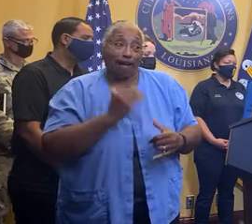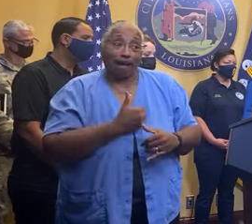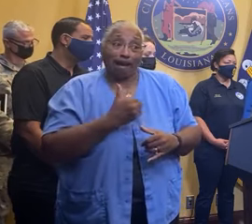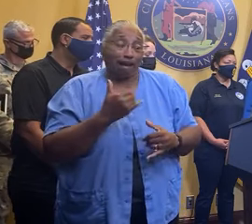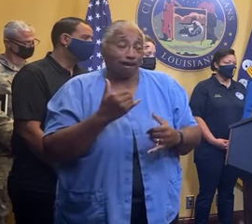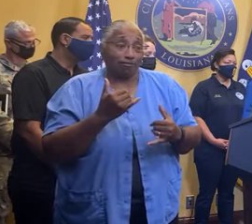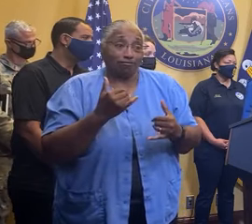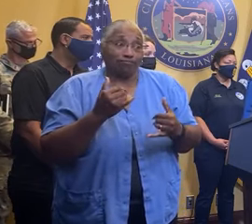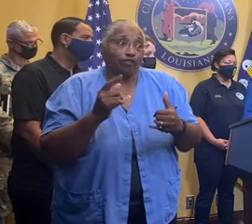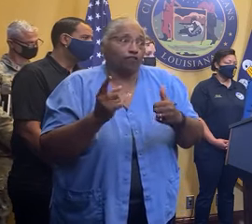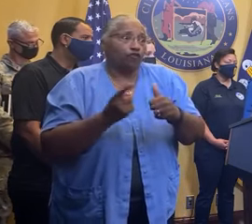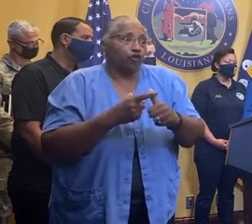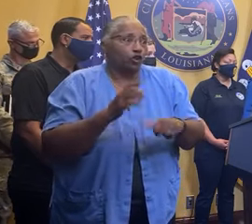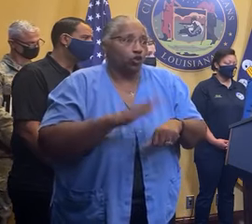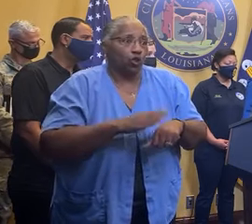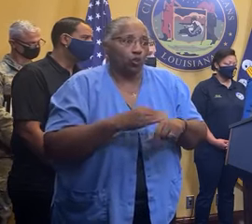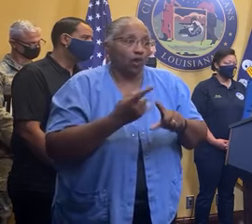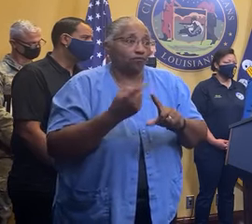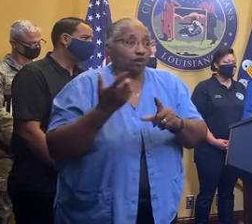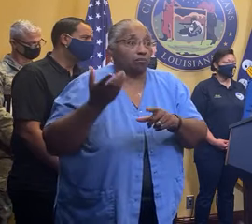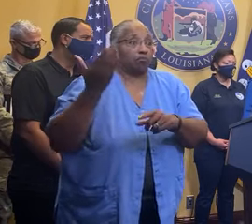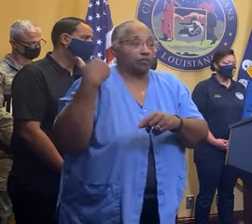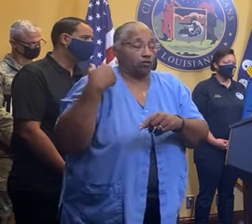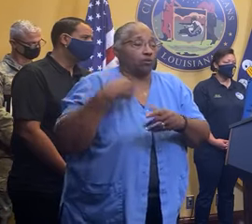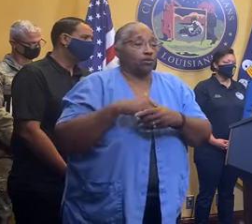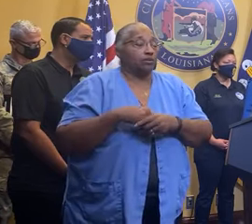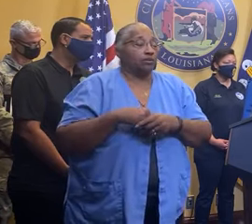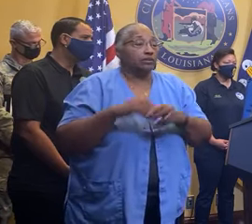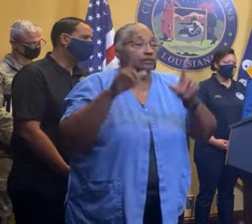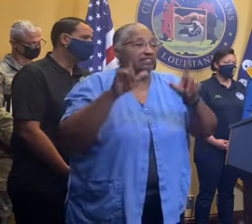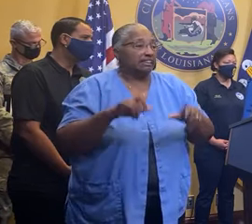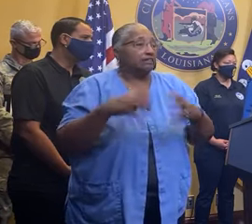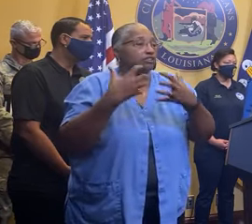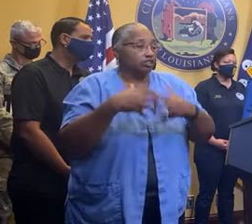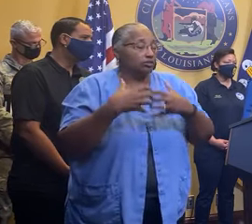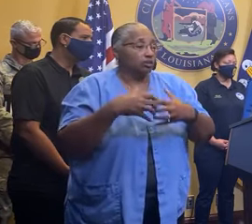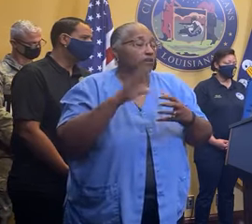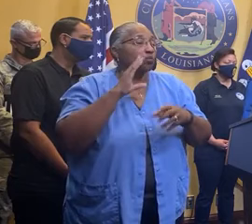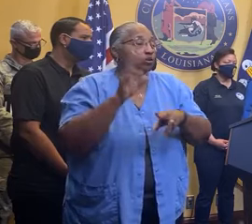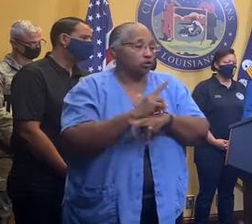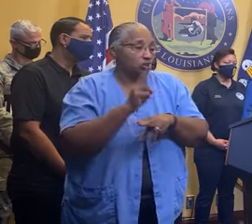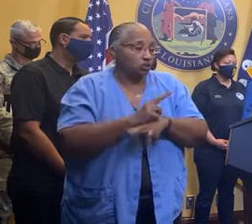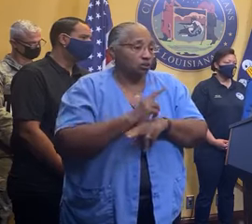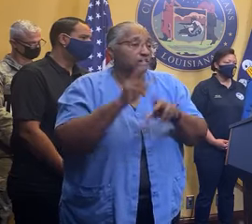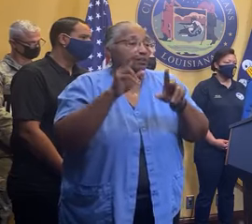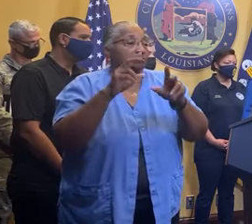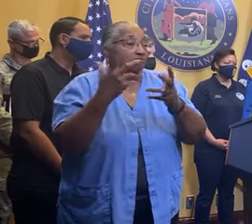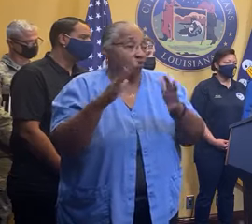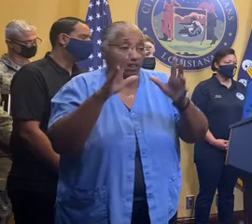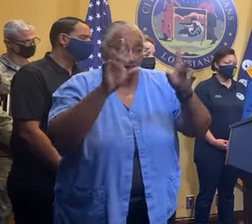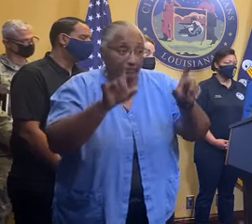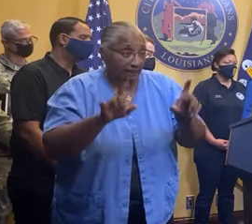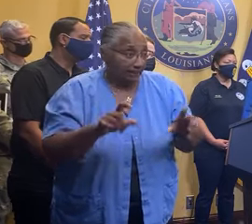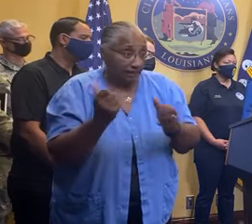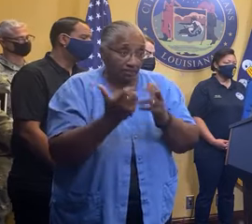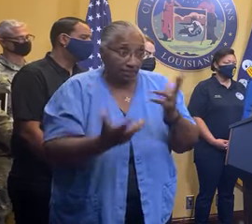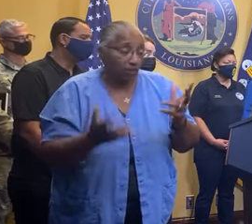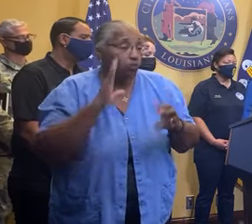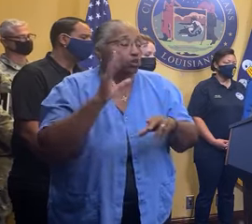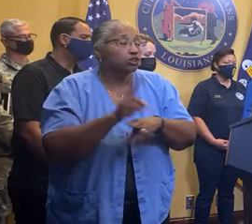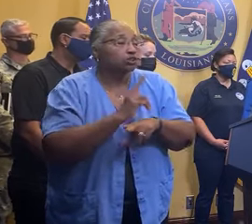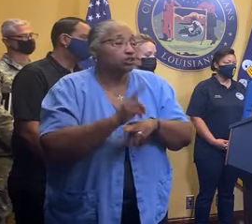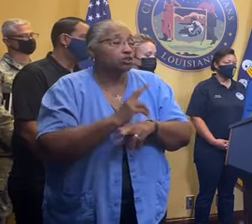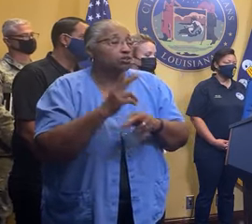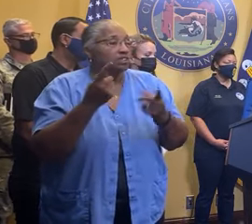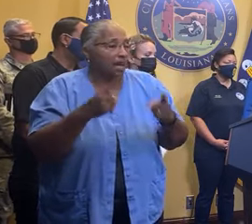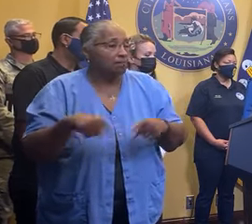years. They all have generators. They test the generators. They will utilize the generators if and when they deem that it's necessary. And